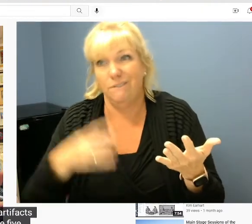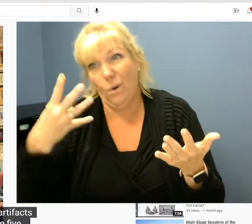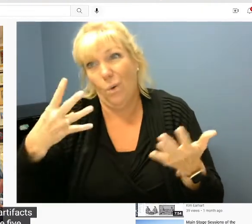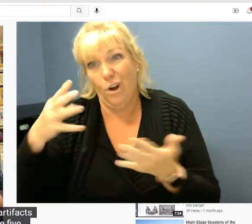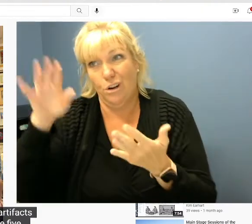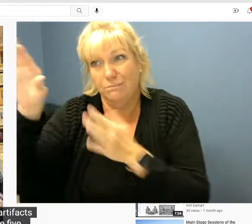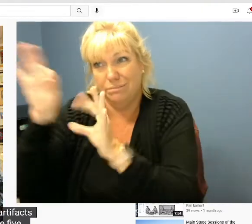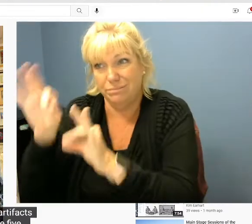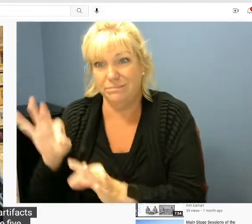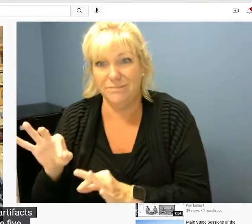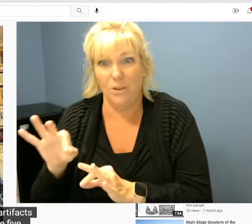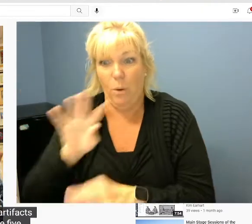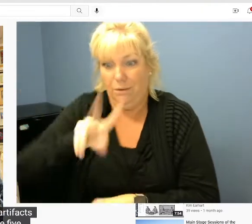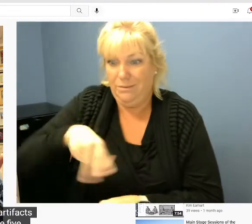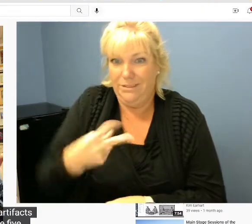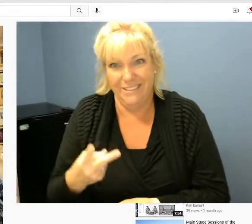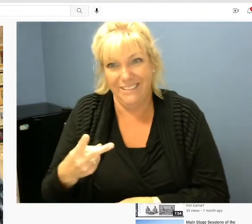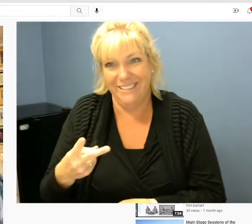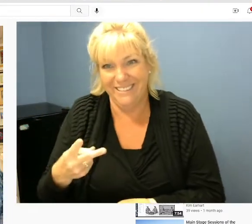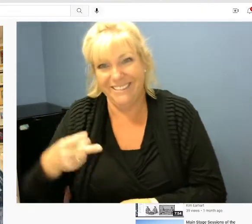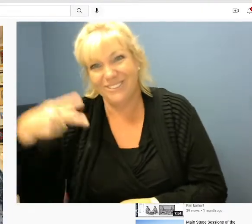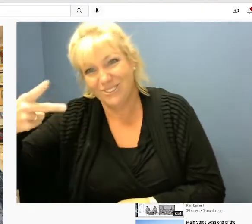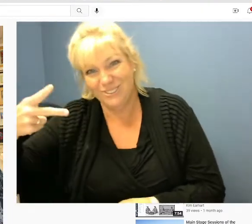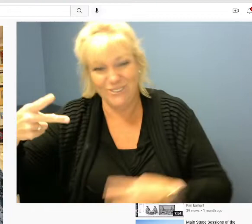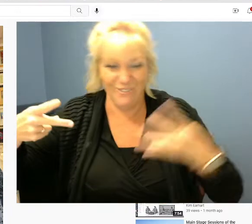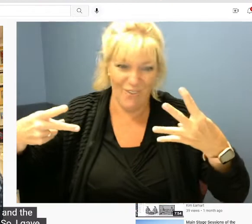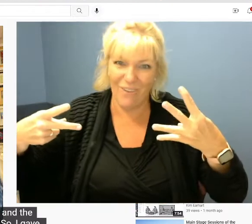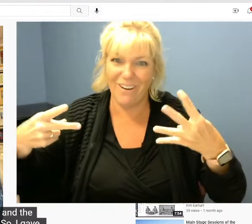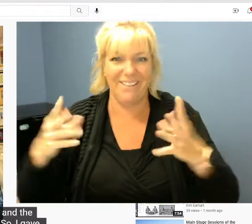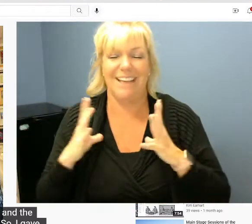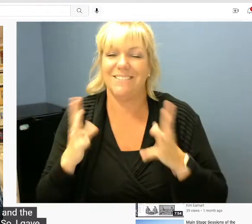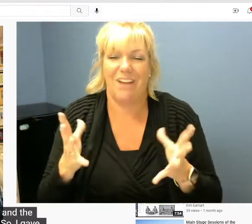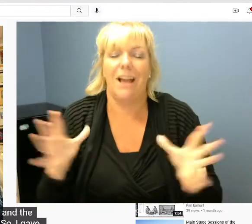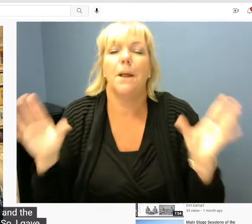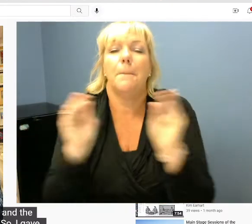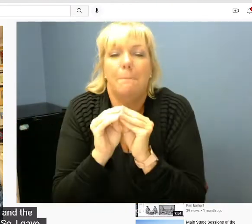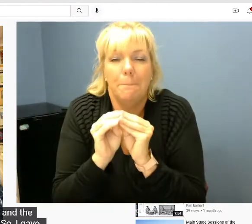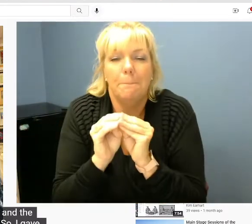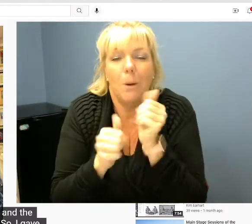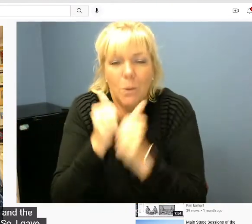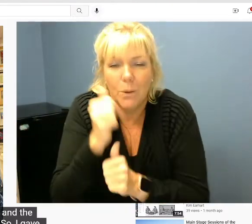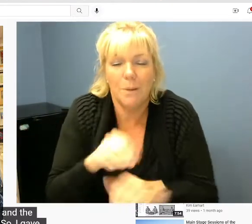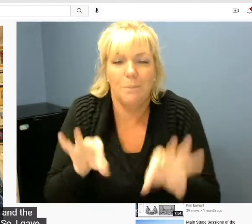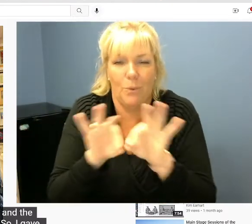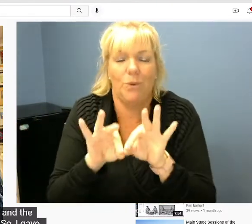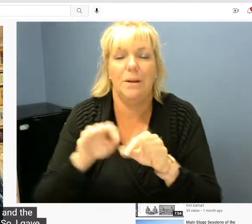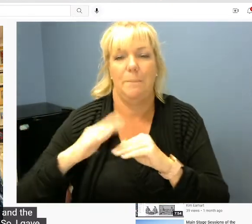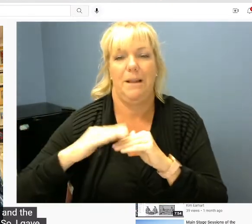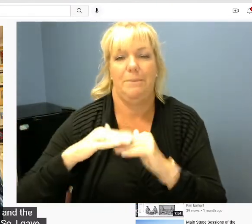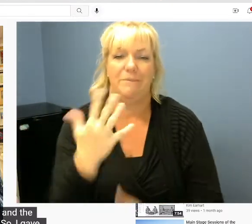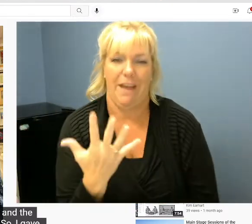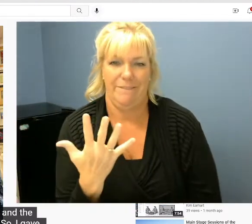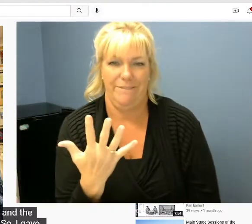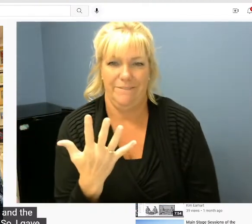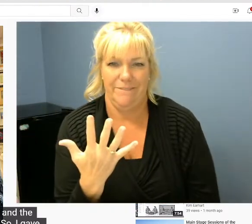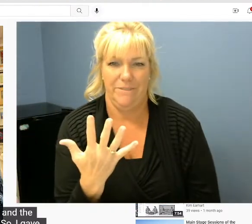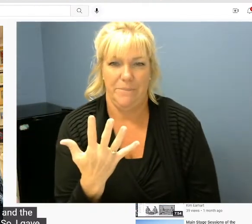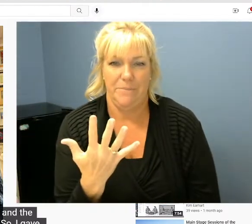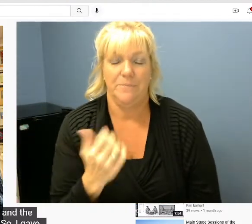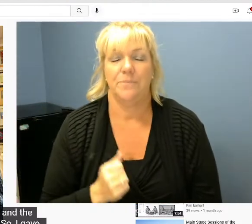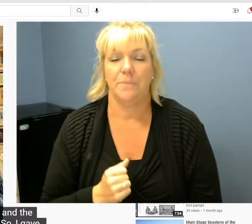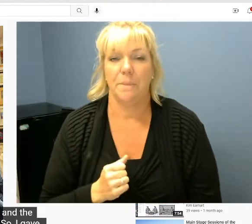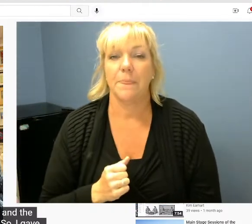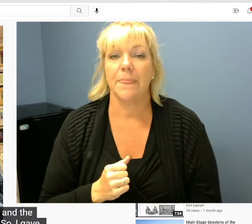that's fine too, but you need to have 5. You need to center the artifacts and